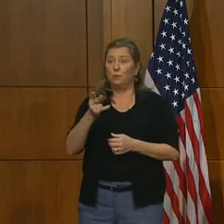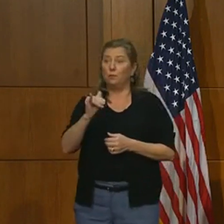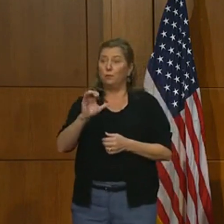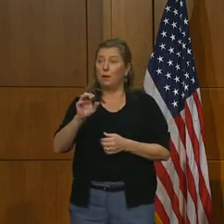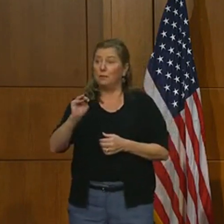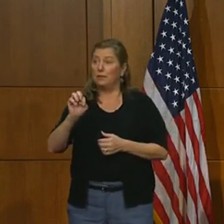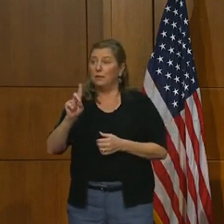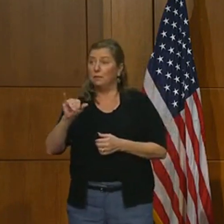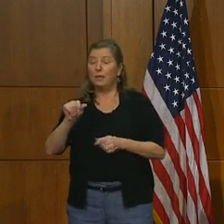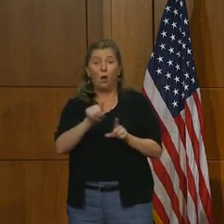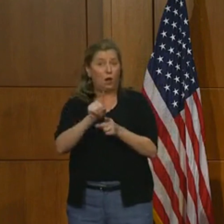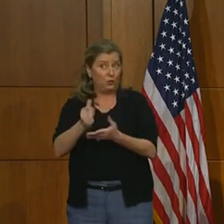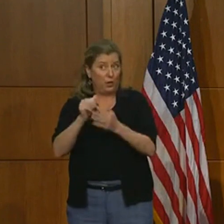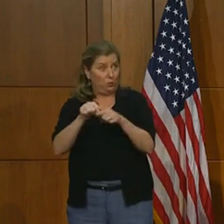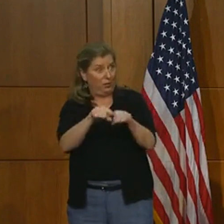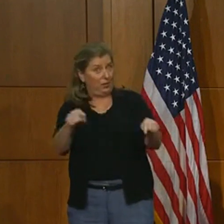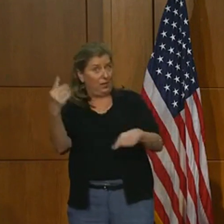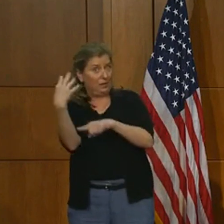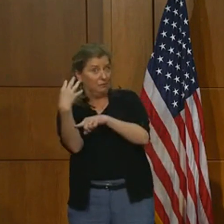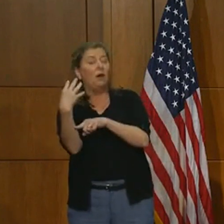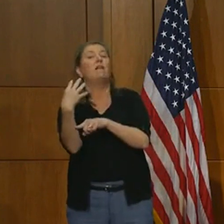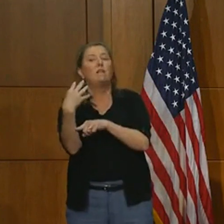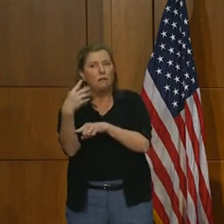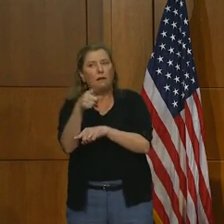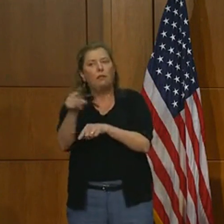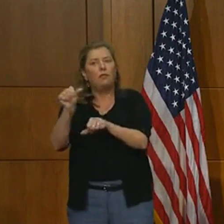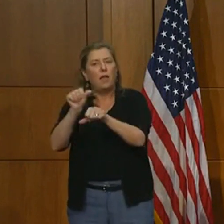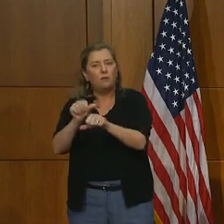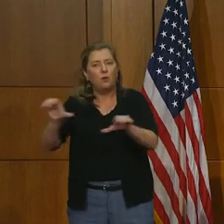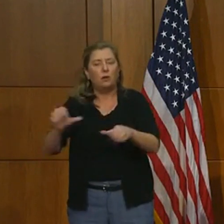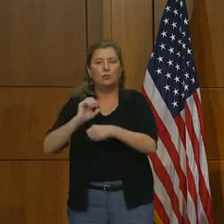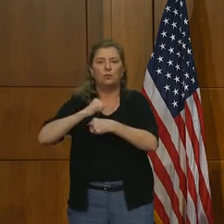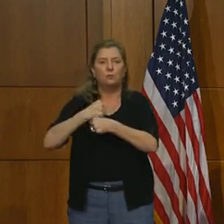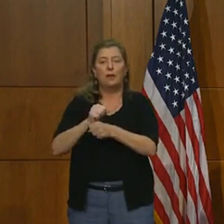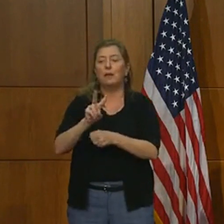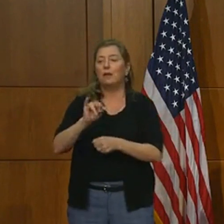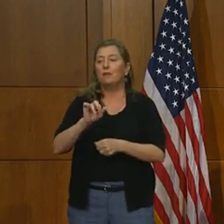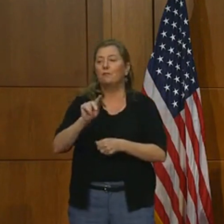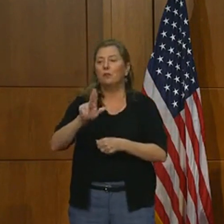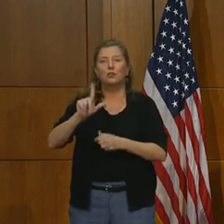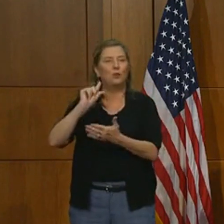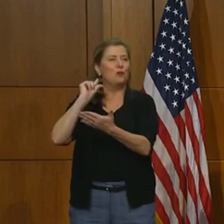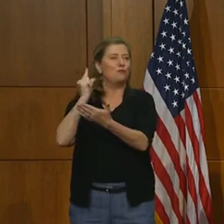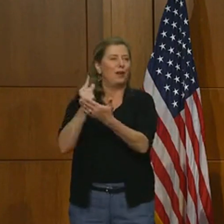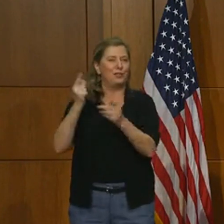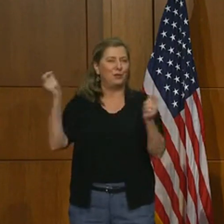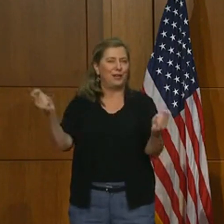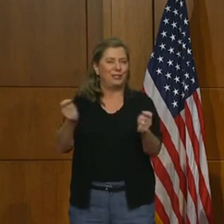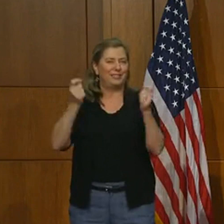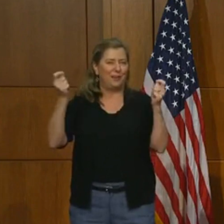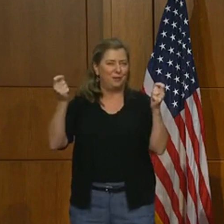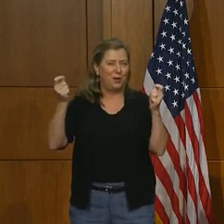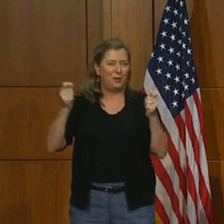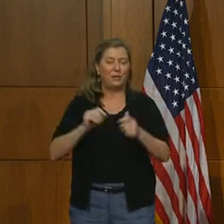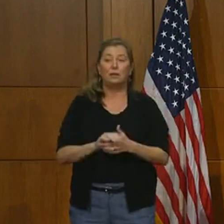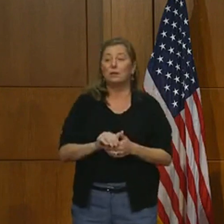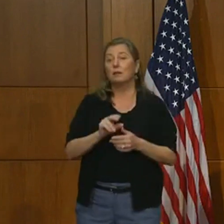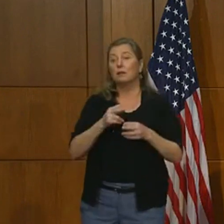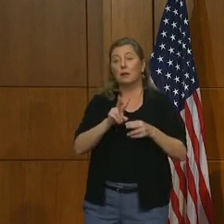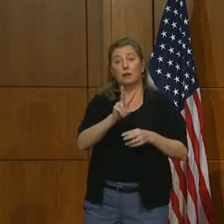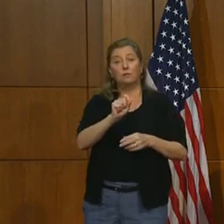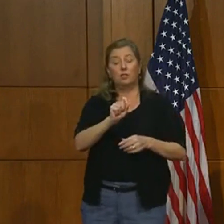with these presentations, by the way, has worked to create a virtual graduation ceremony.